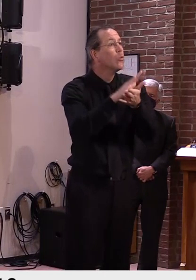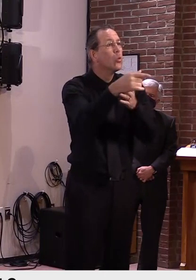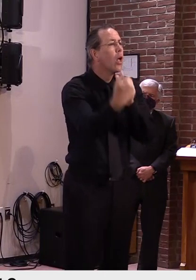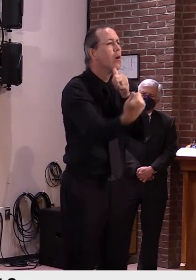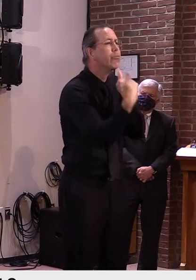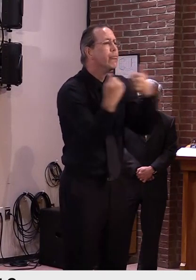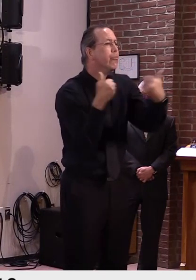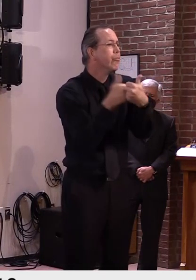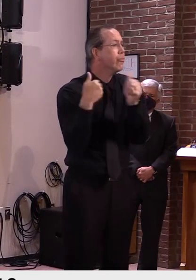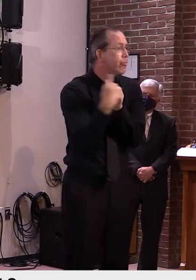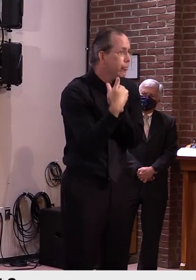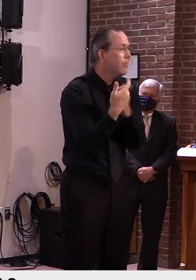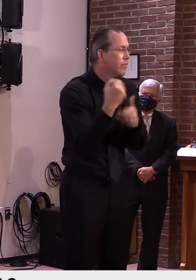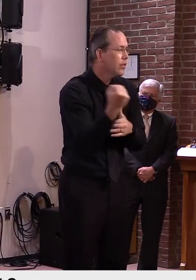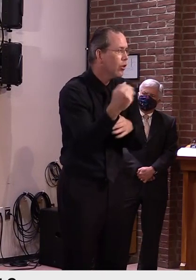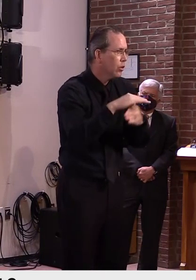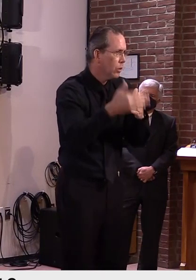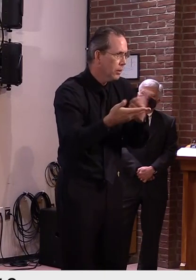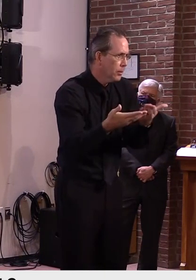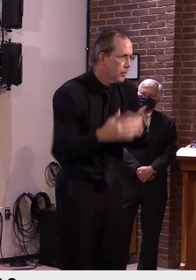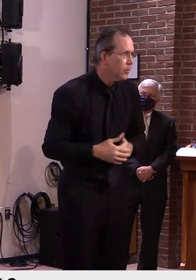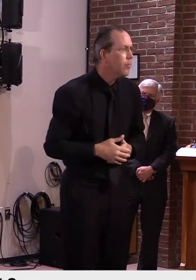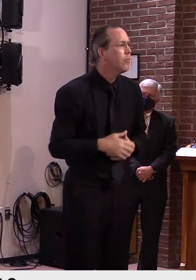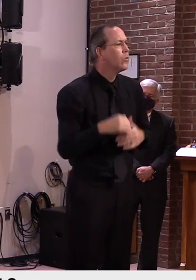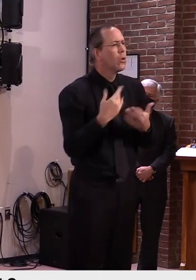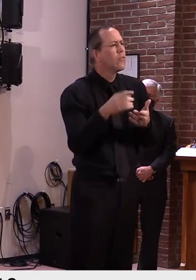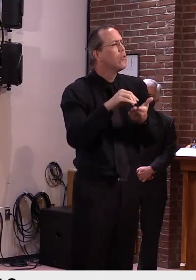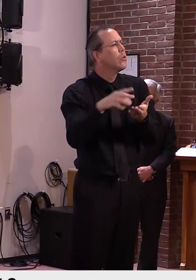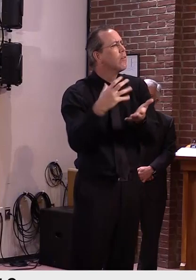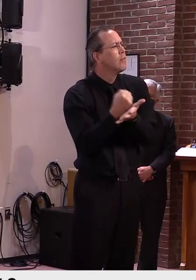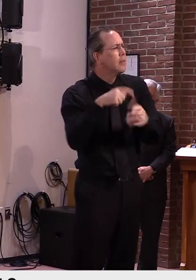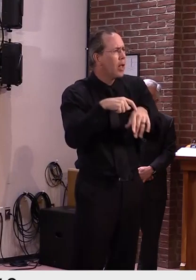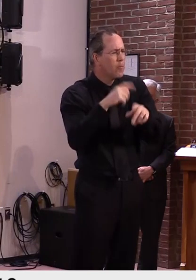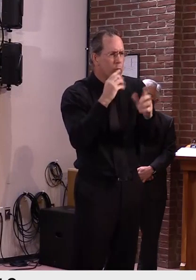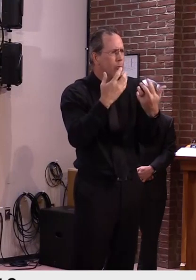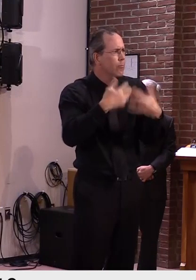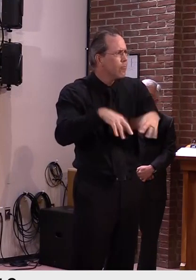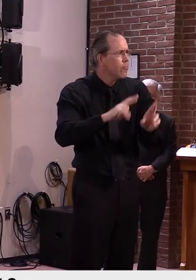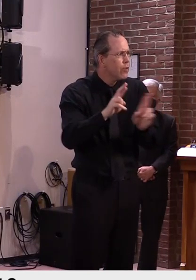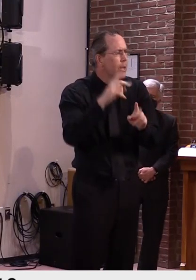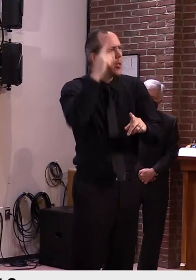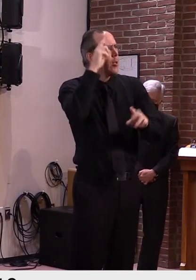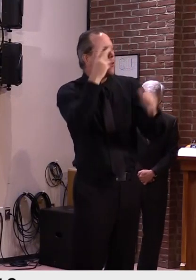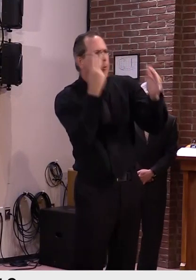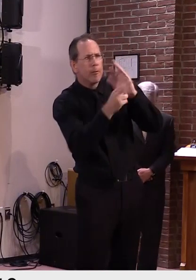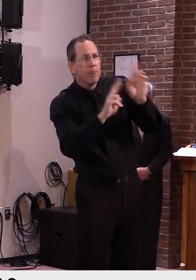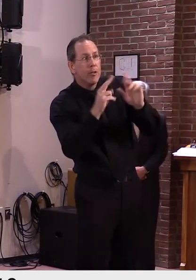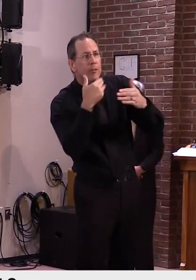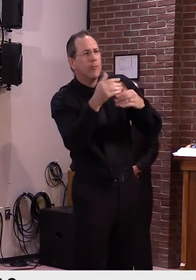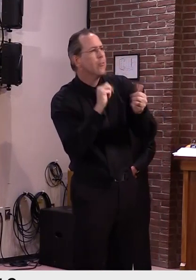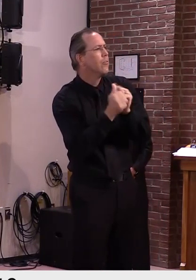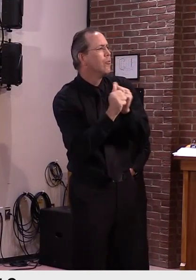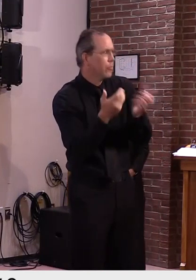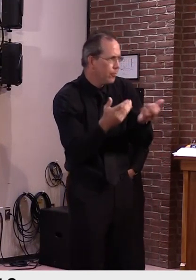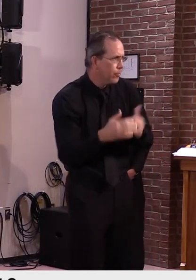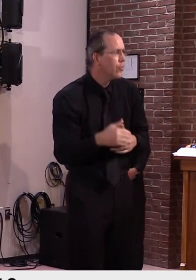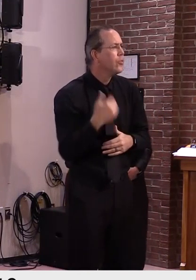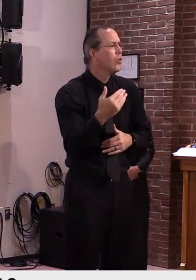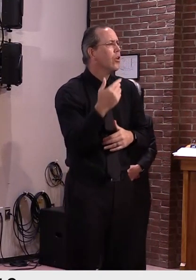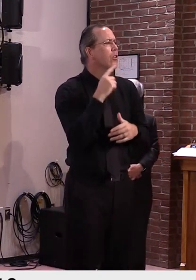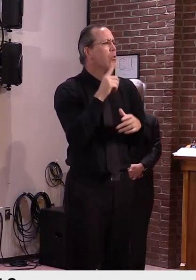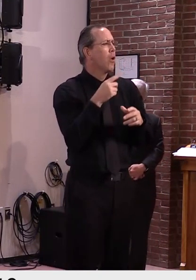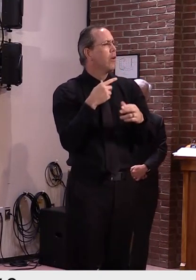give our student athletes an extra weekend for what has already been a shortened season. This is particularly important for our students participating in activities that have